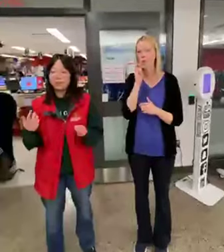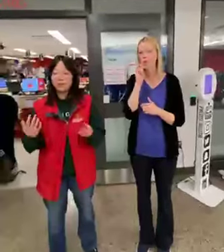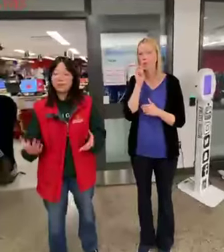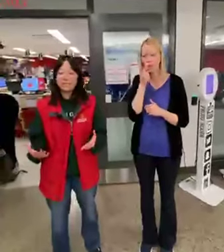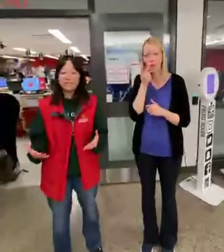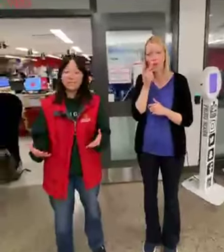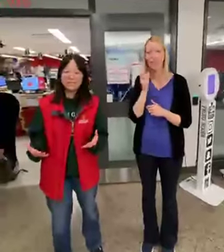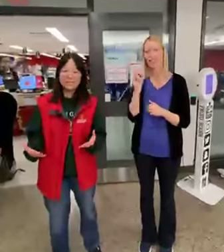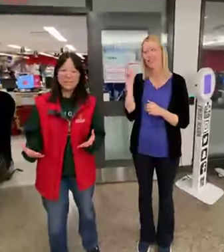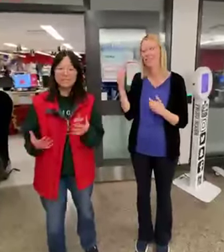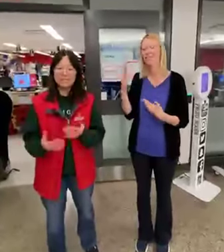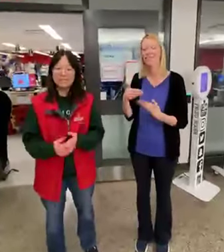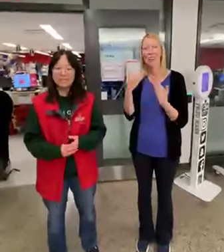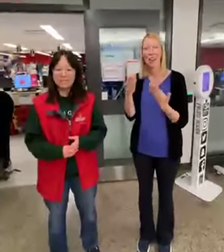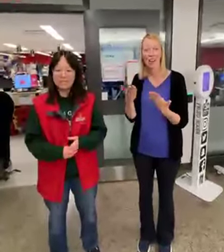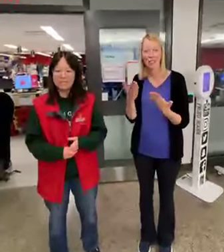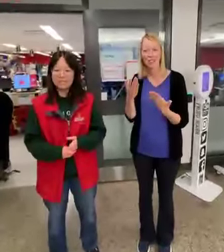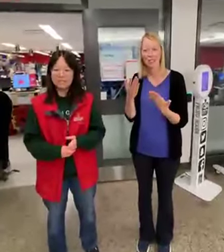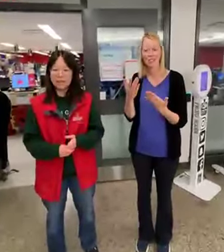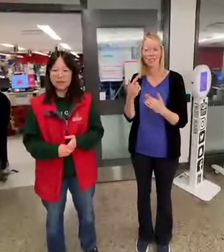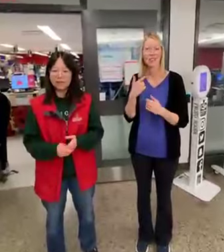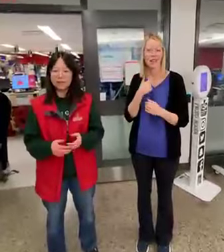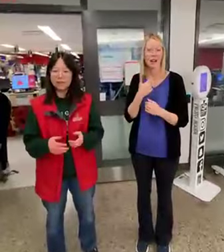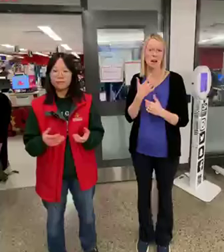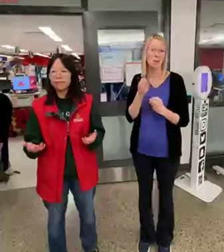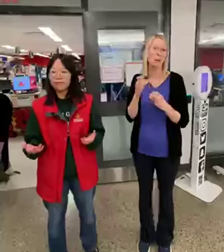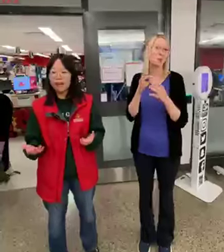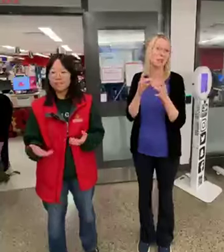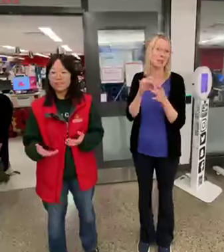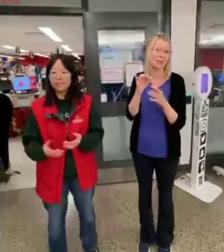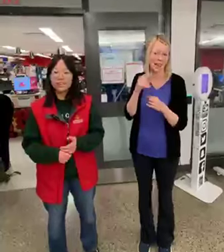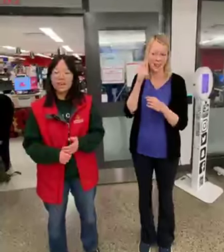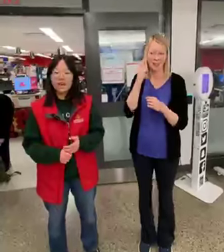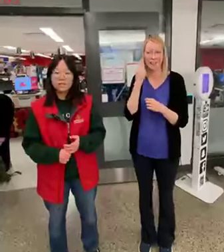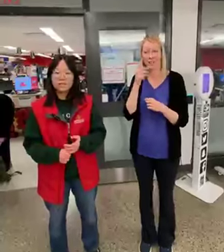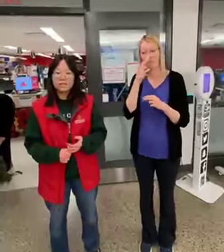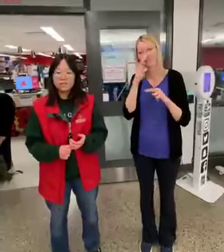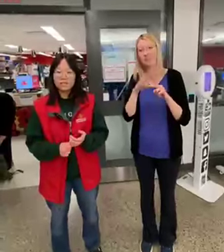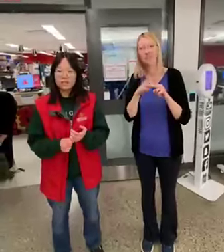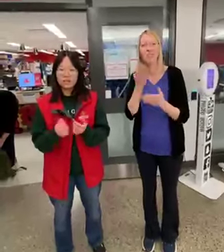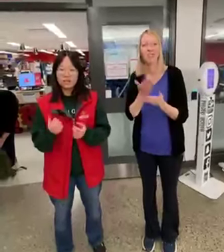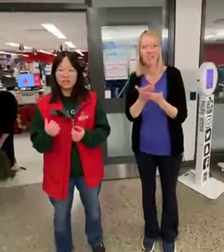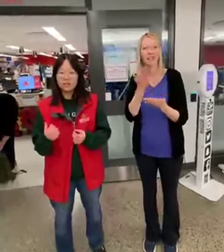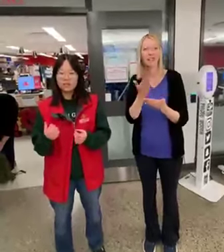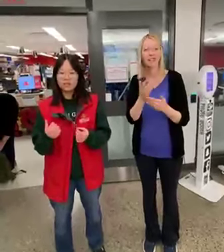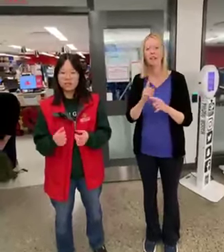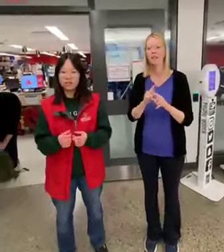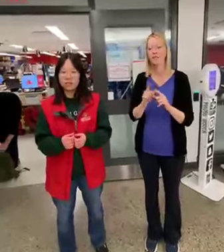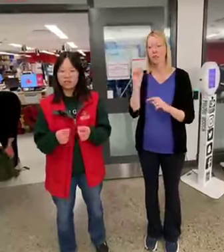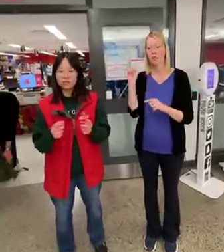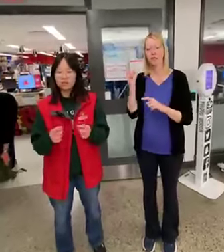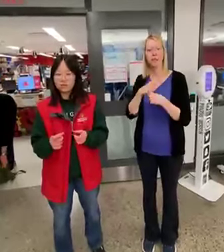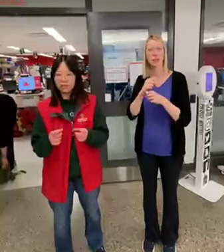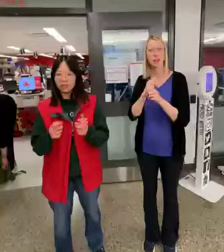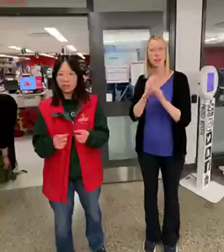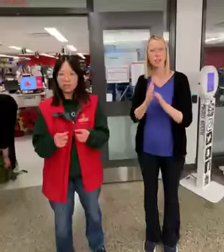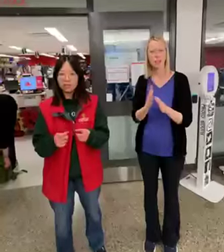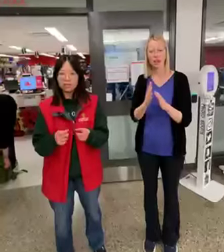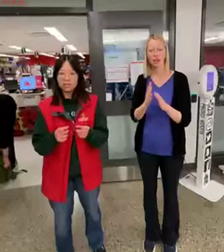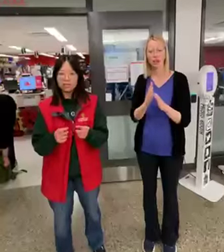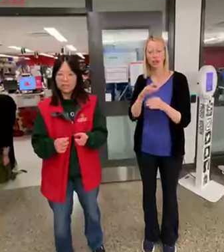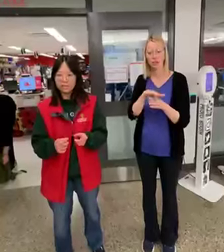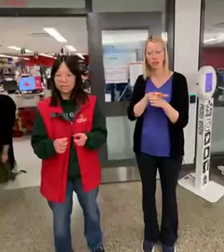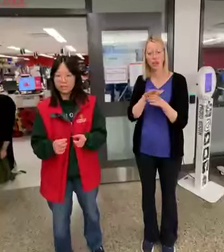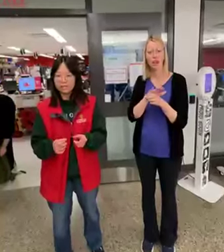does offer, and I always like to bring this up because I think it's a really cool kind of fun fact, I guess, but essentially the makerspace does create these free